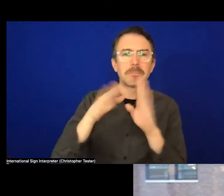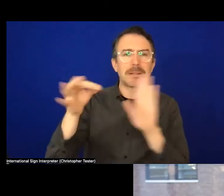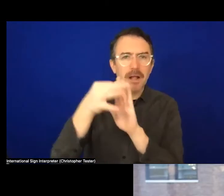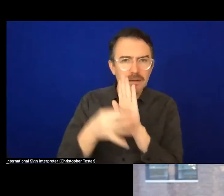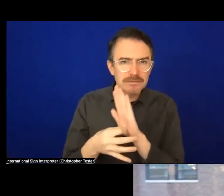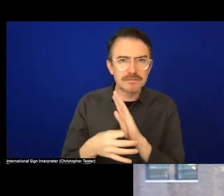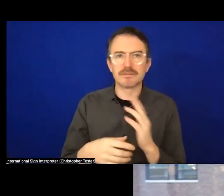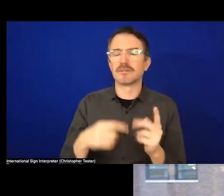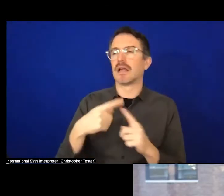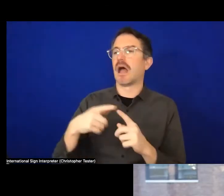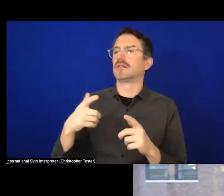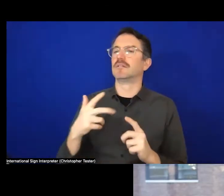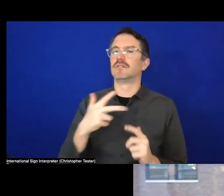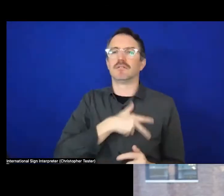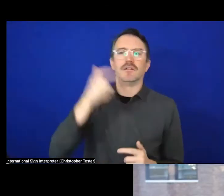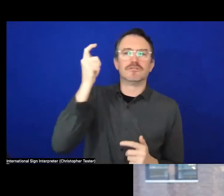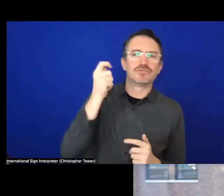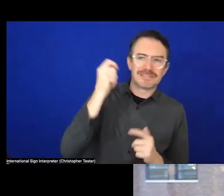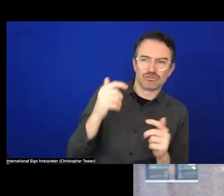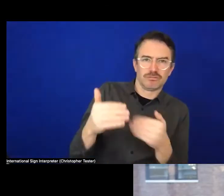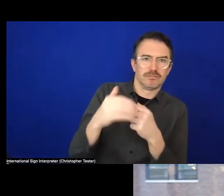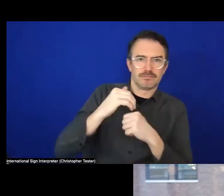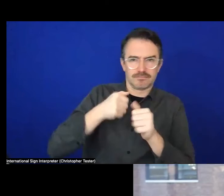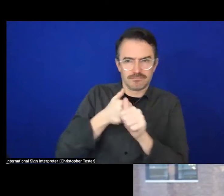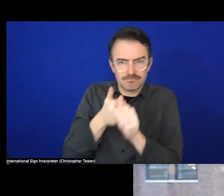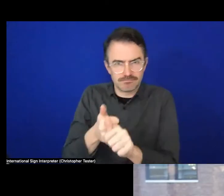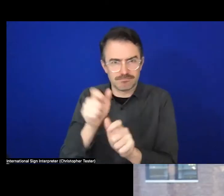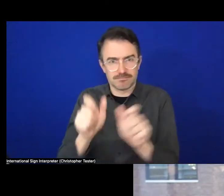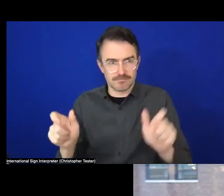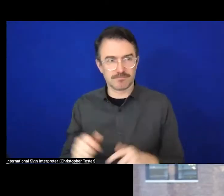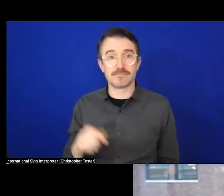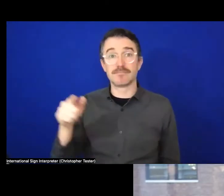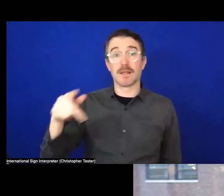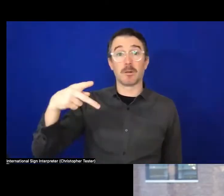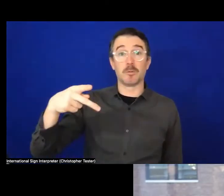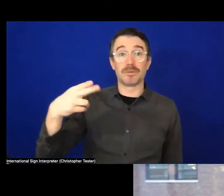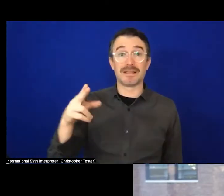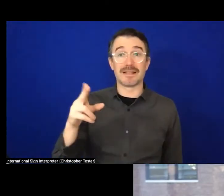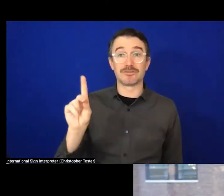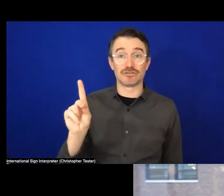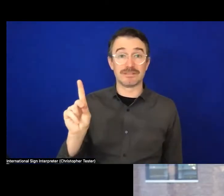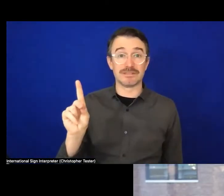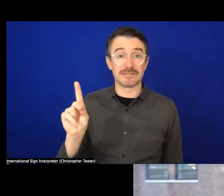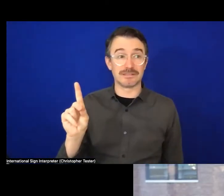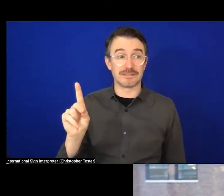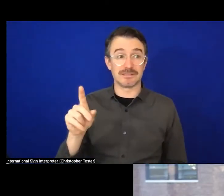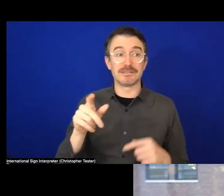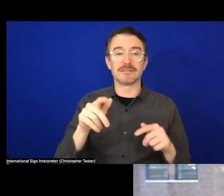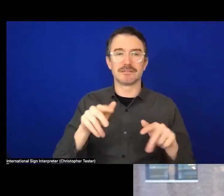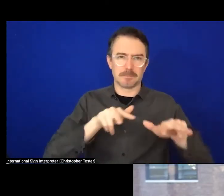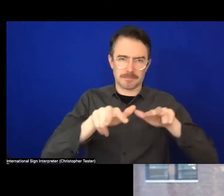of Southern California and a Master's in Urban and Regional Planning from the University of